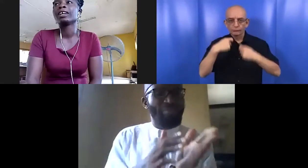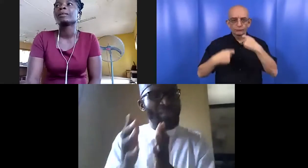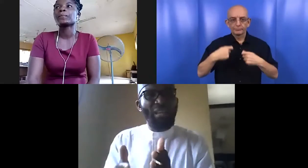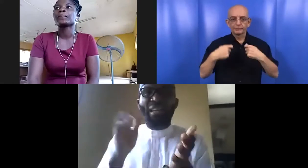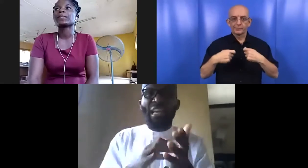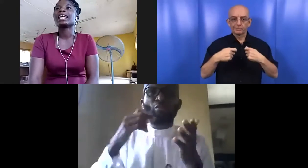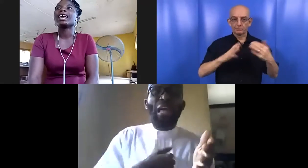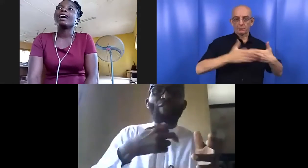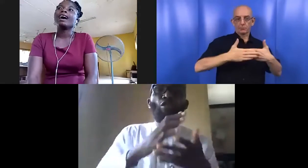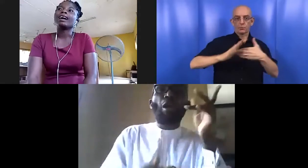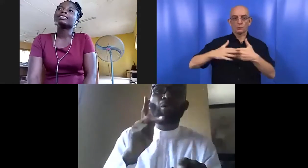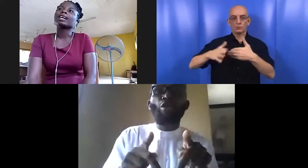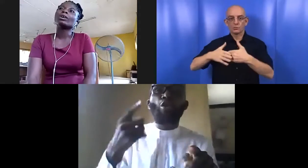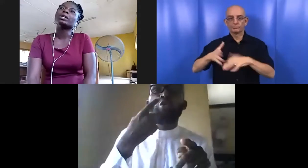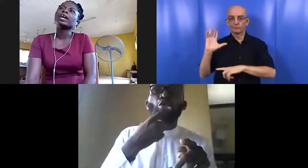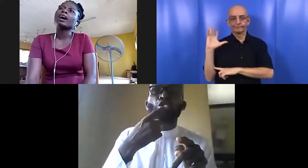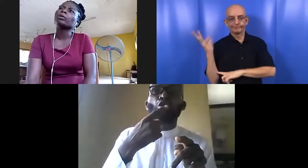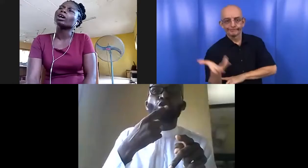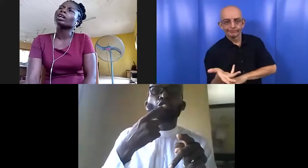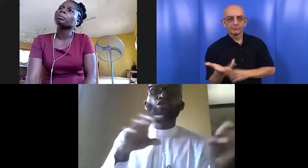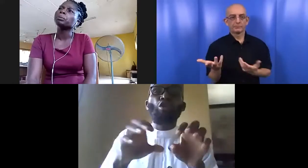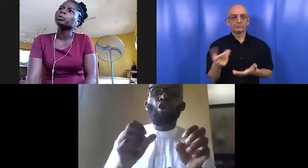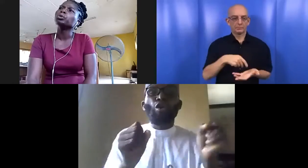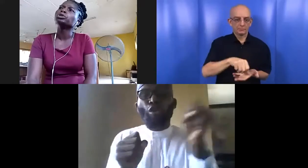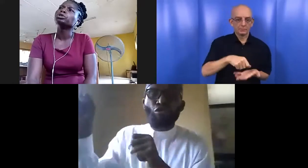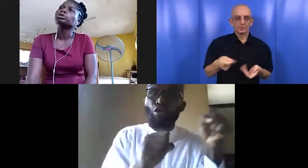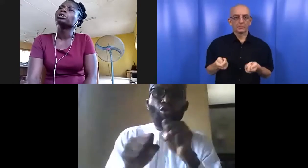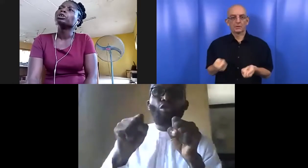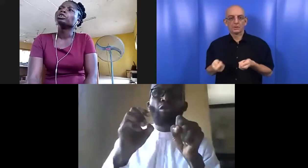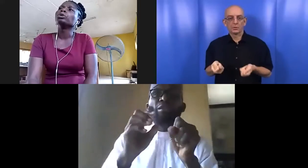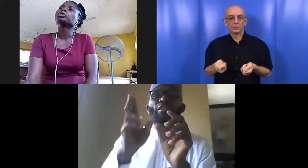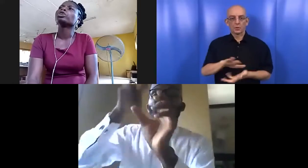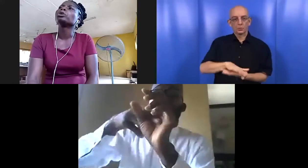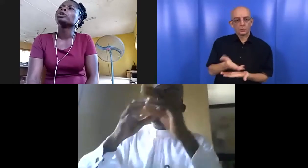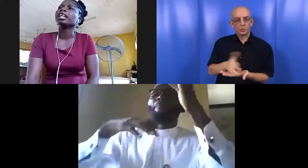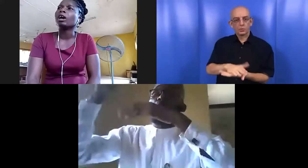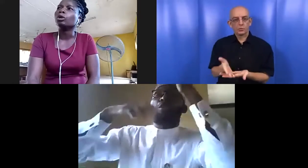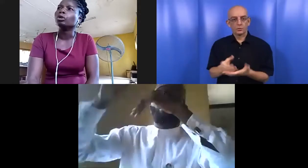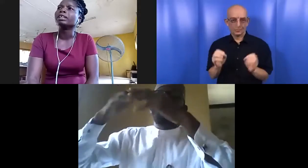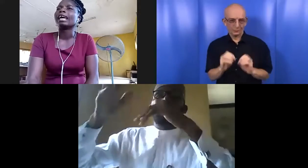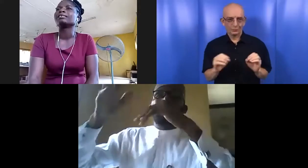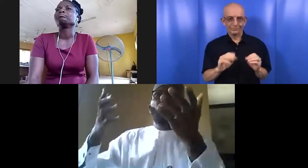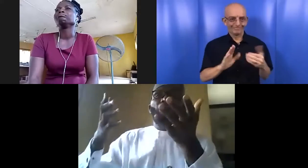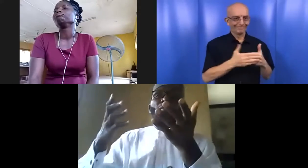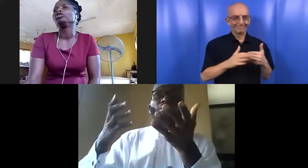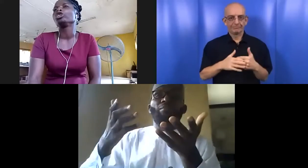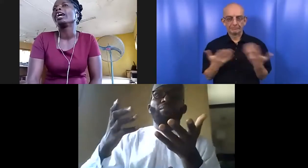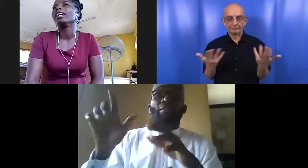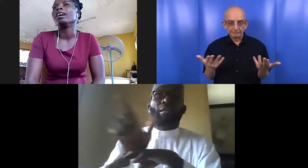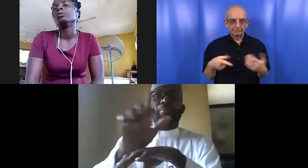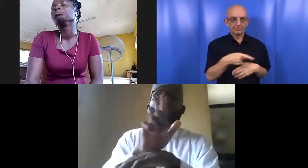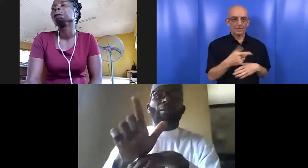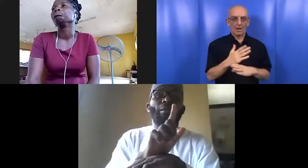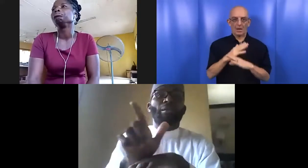survive? And secondly, we have other people who do, who struggle on their own, like